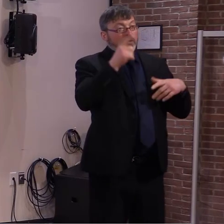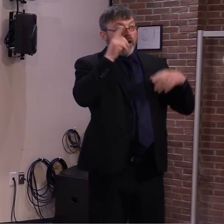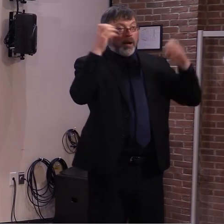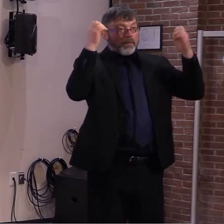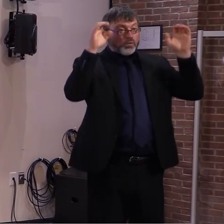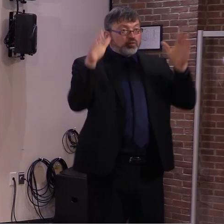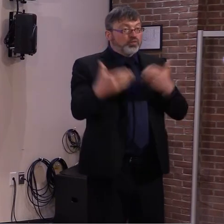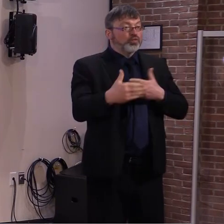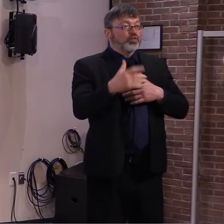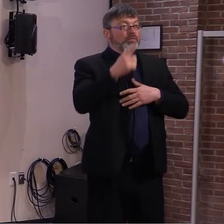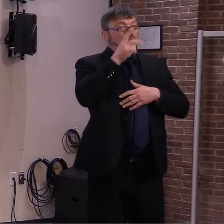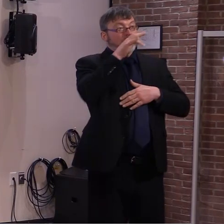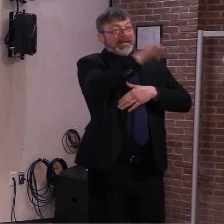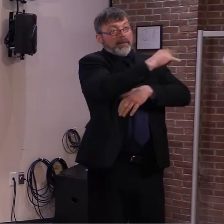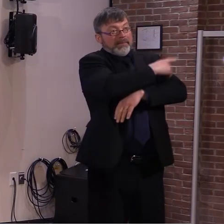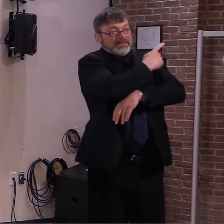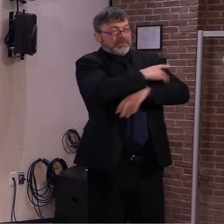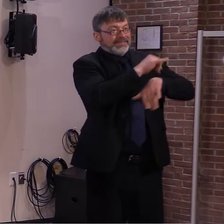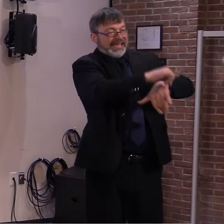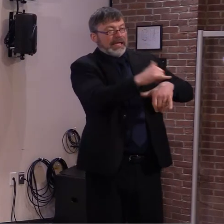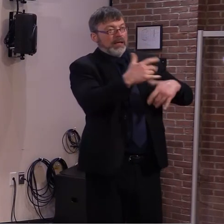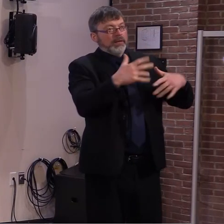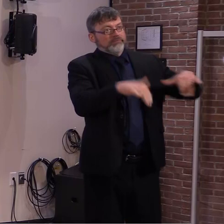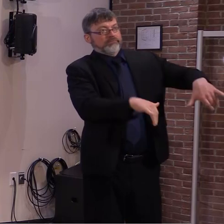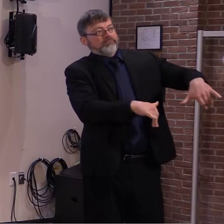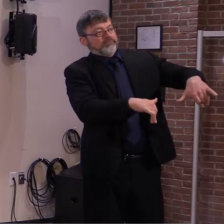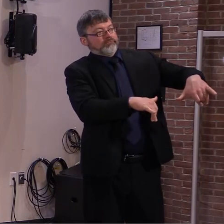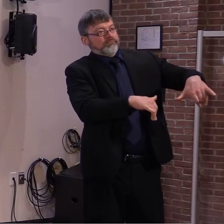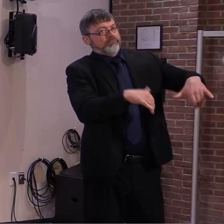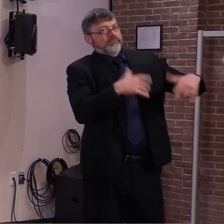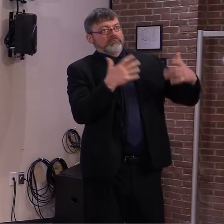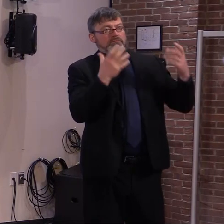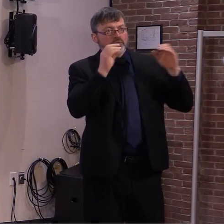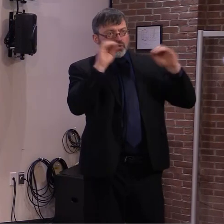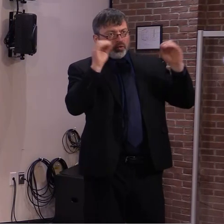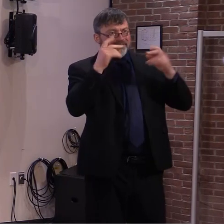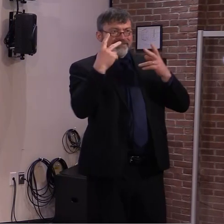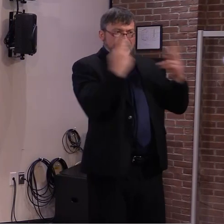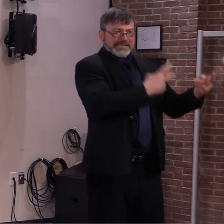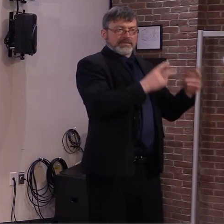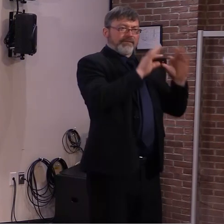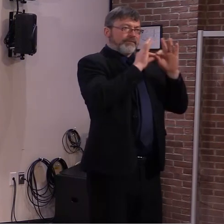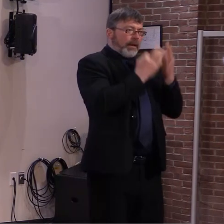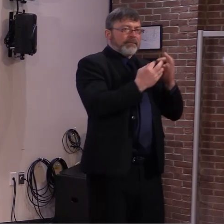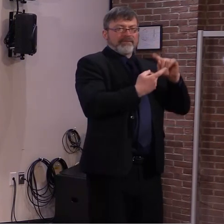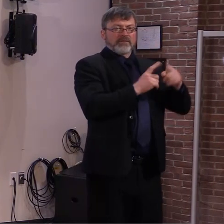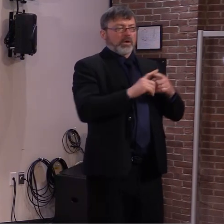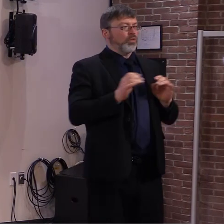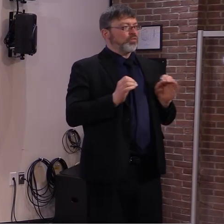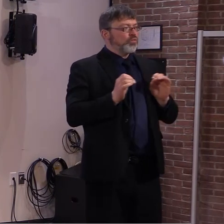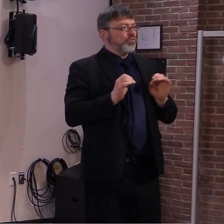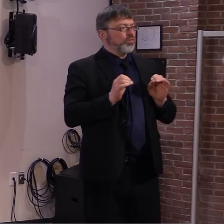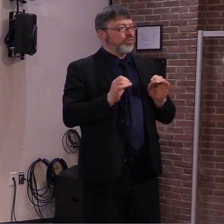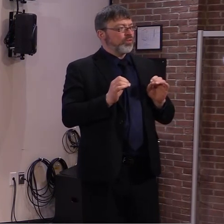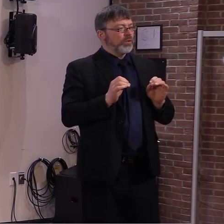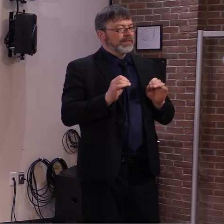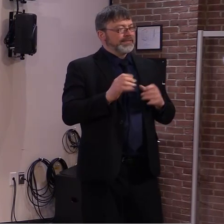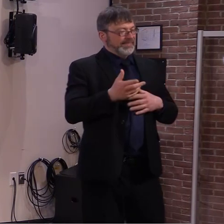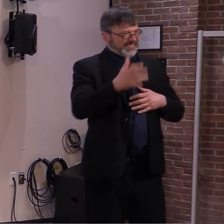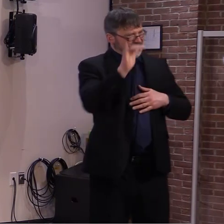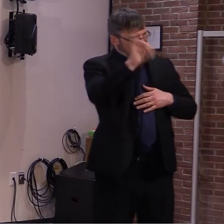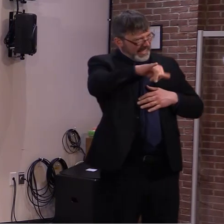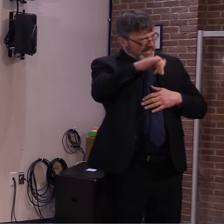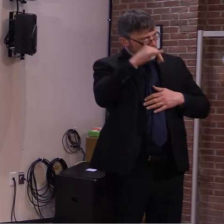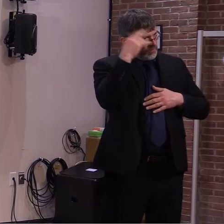in a hospital. So what we were trying to do is loosen it up. The way we felt comfortable about loosening up some of these restrictions to come in and